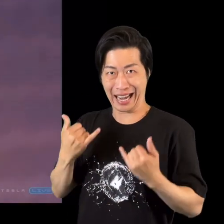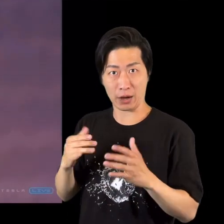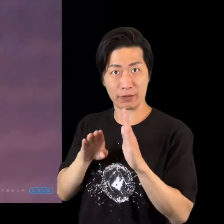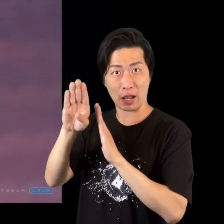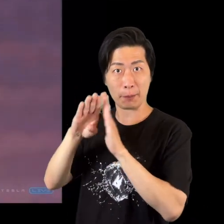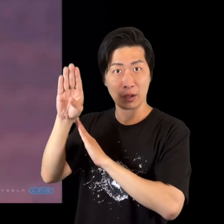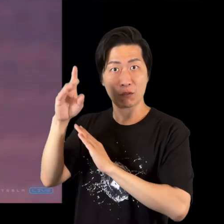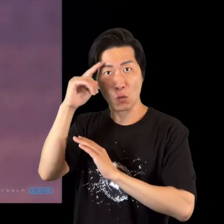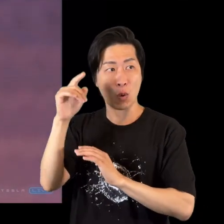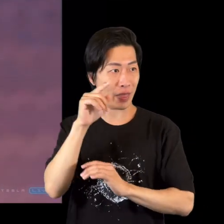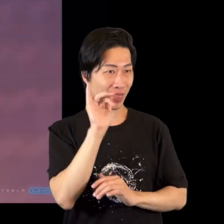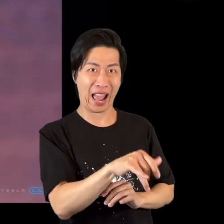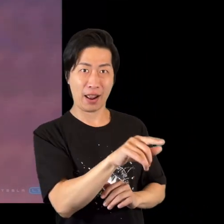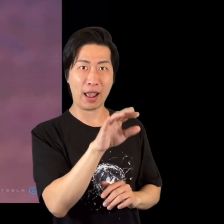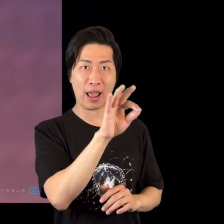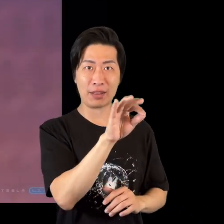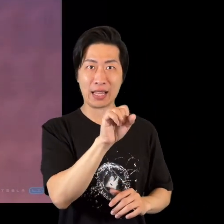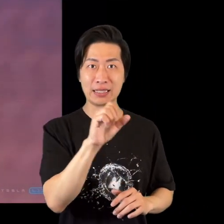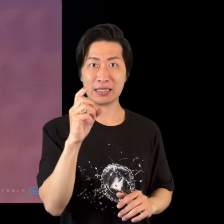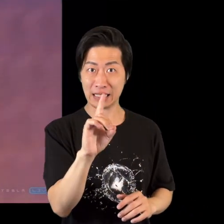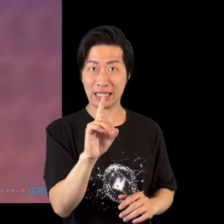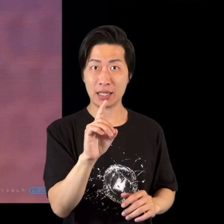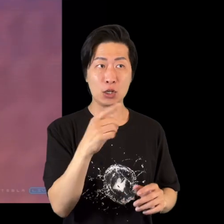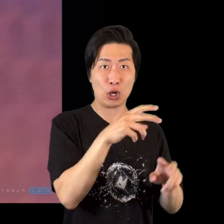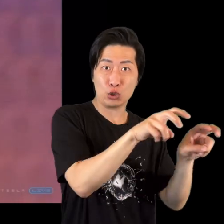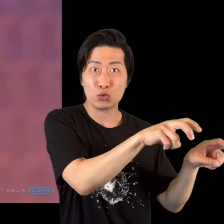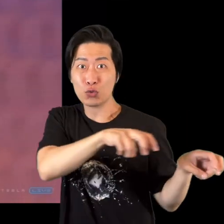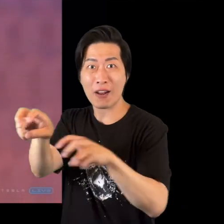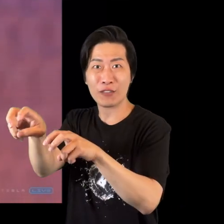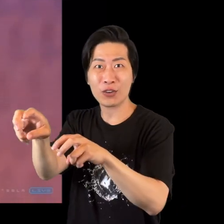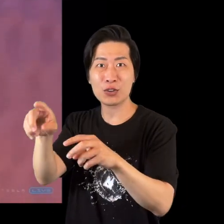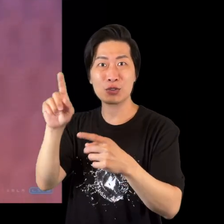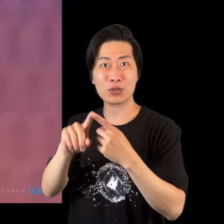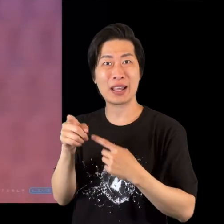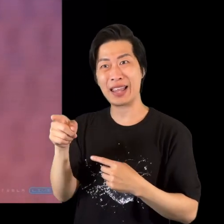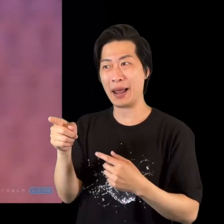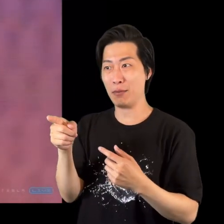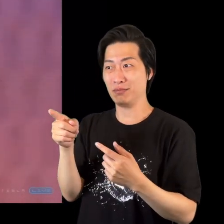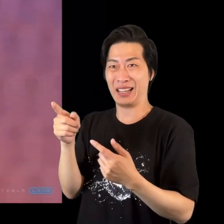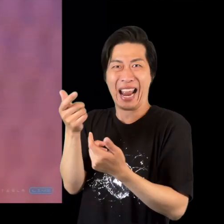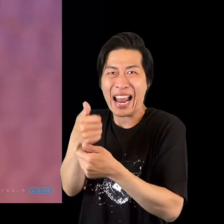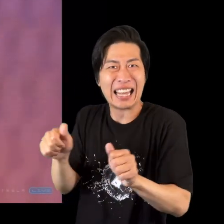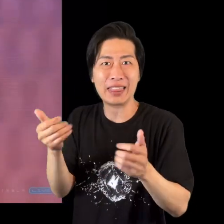full self-driving, it can be transferred to basically anything.